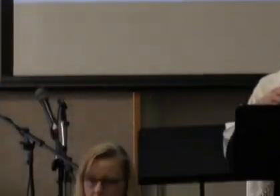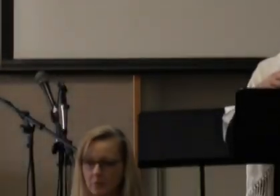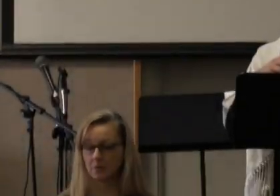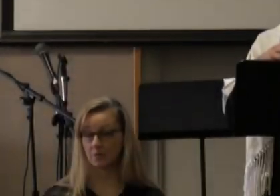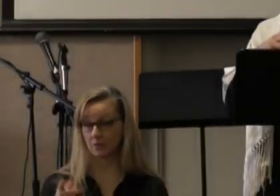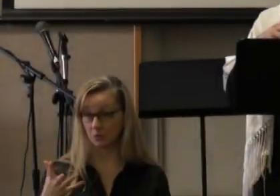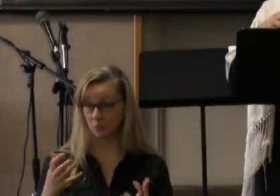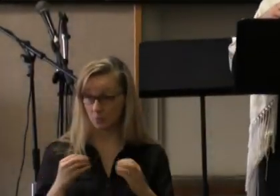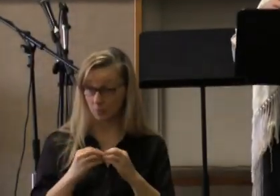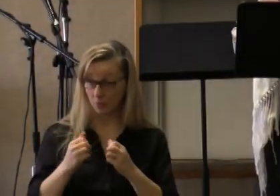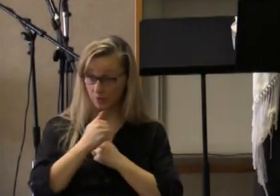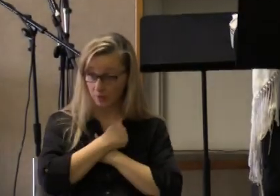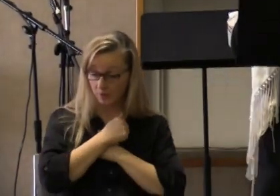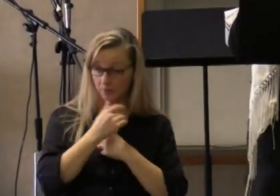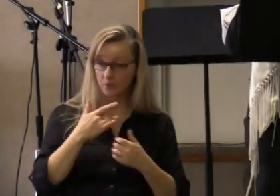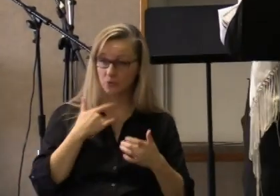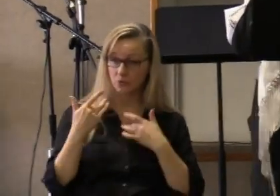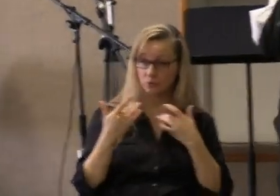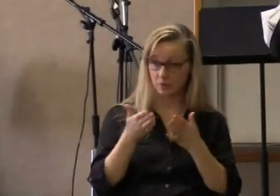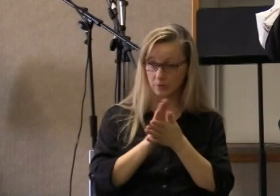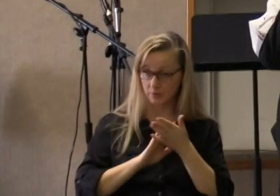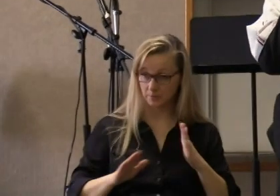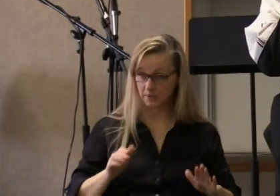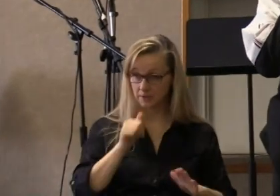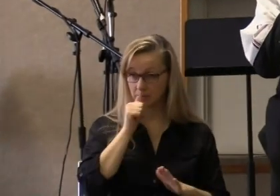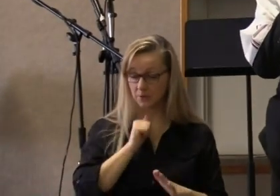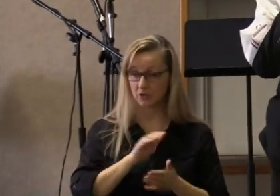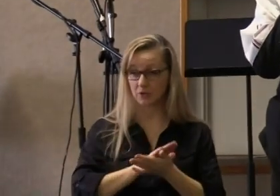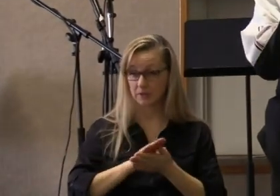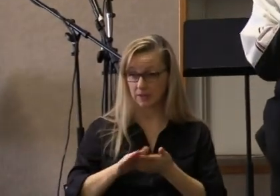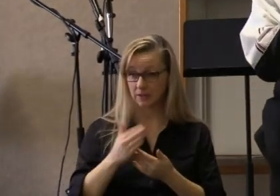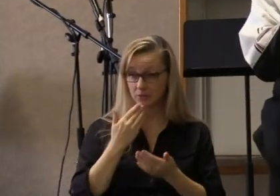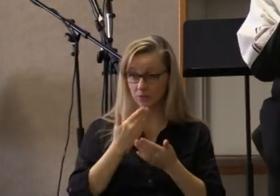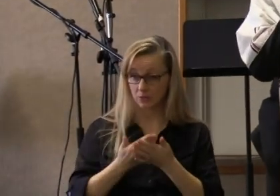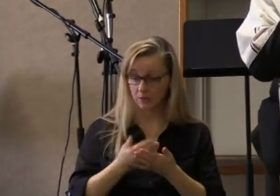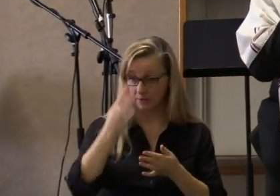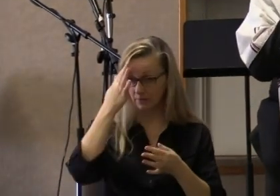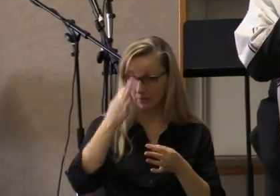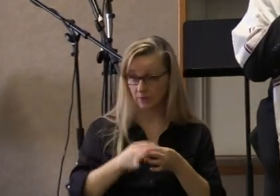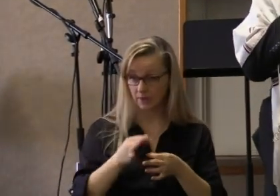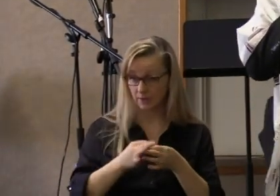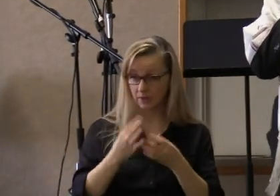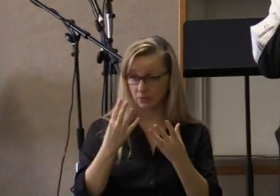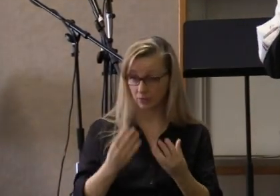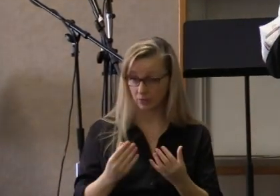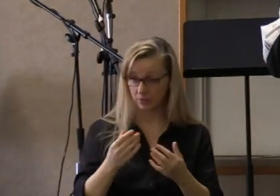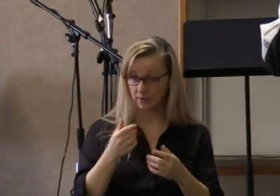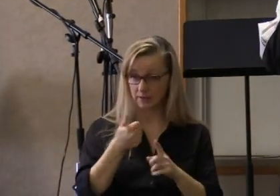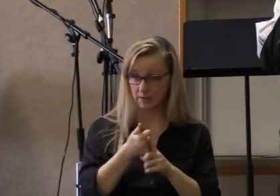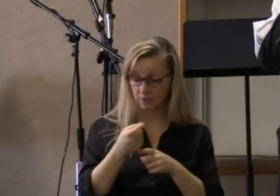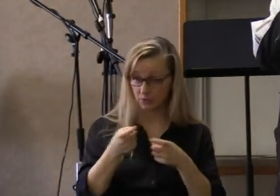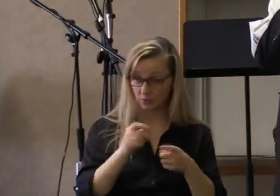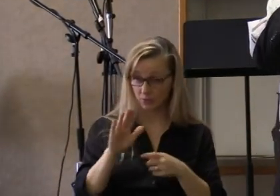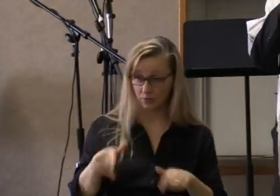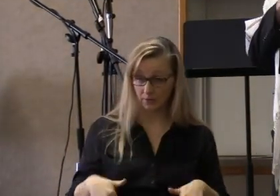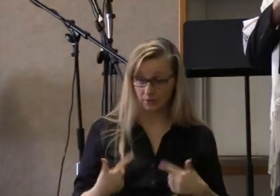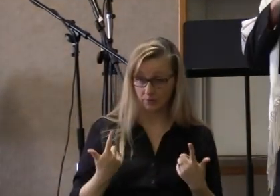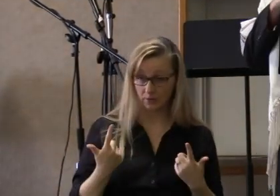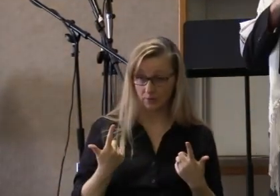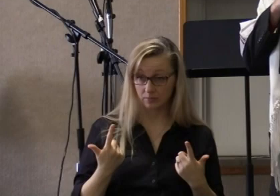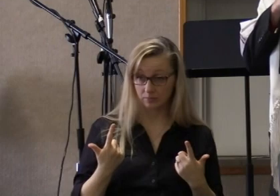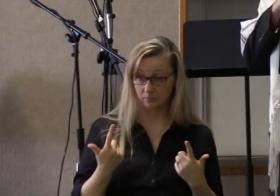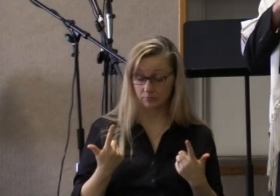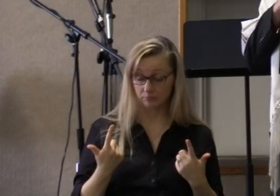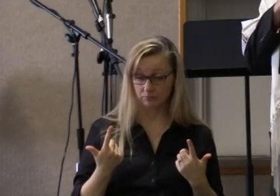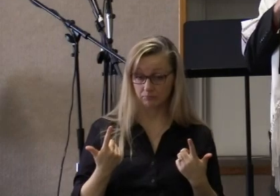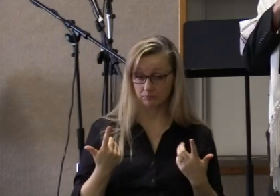love, joy, peace, patience, kindness, goodness, faith, gentleness, and self-control in your life?